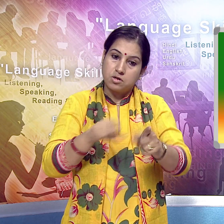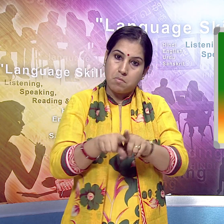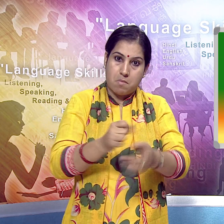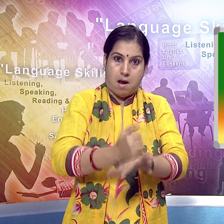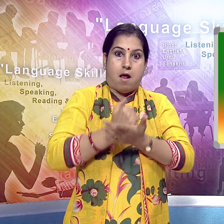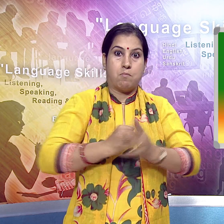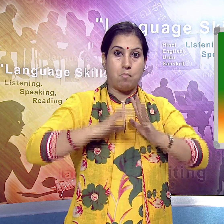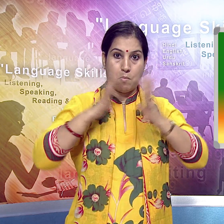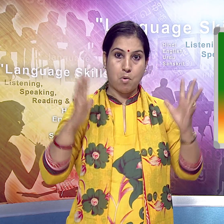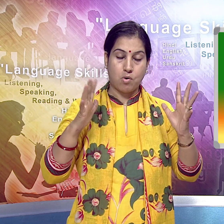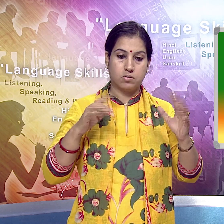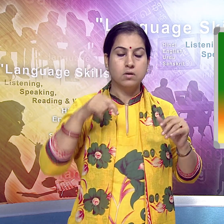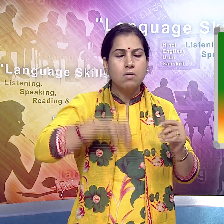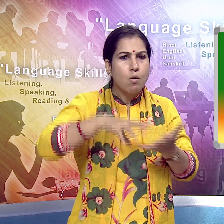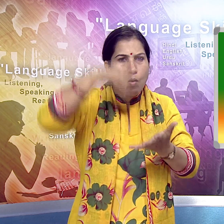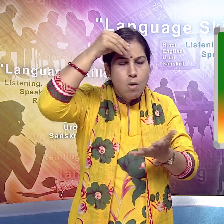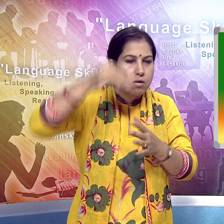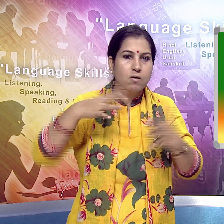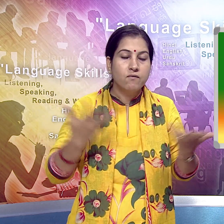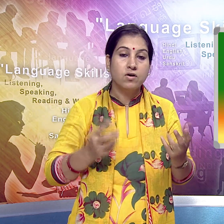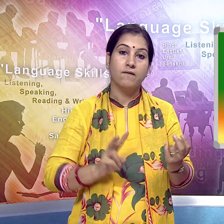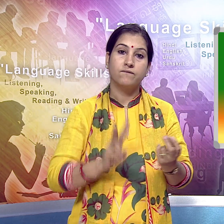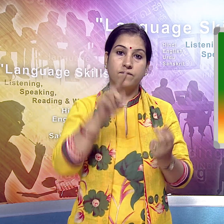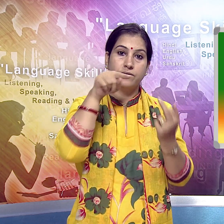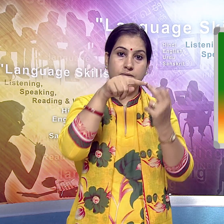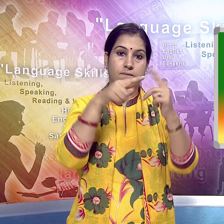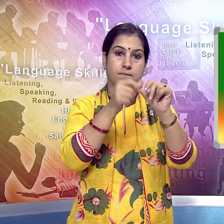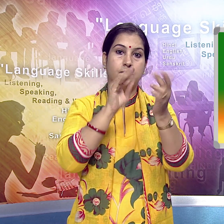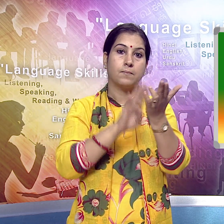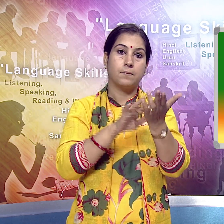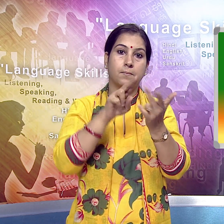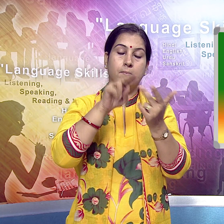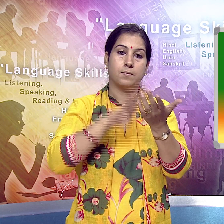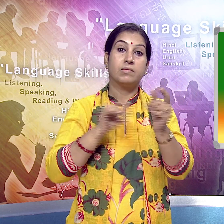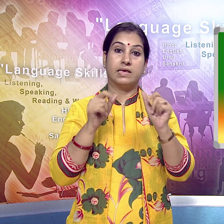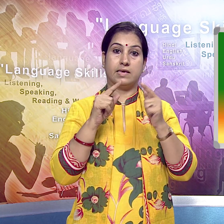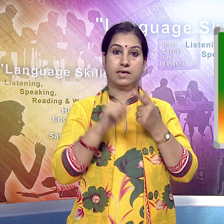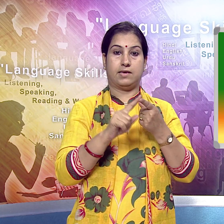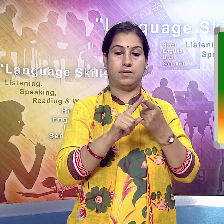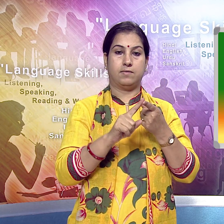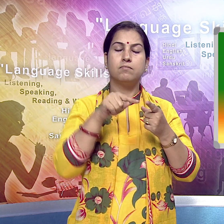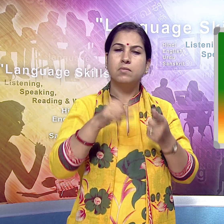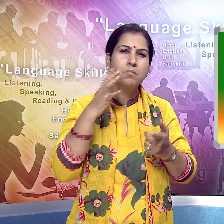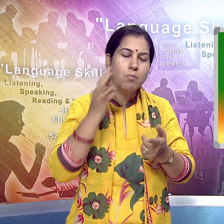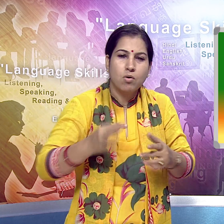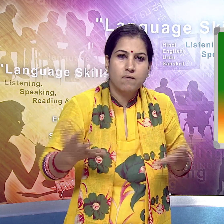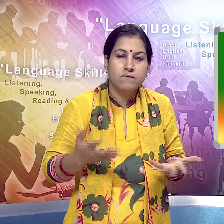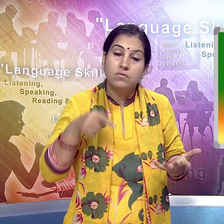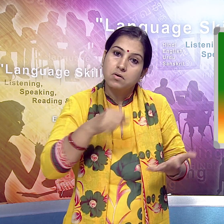Now we will learn about the vitamin E. It is important because it is present in some amount